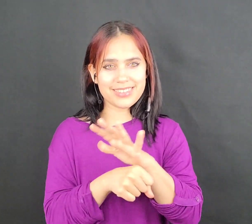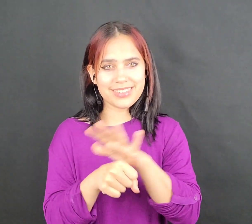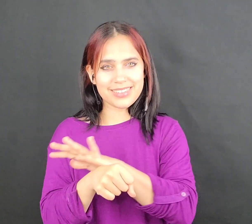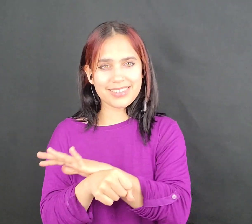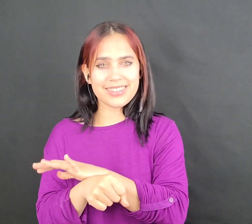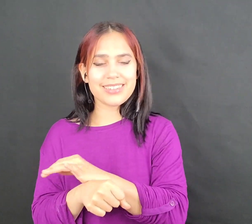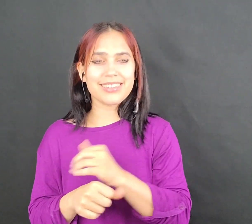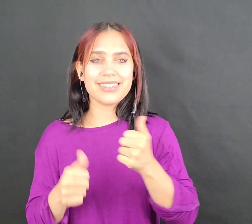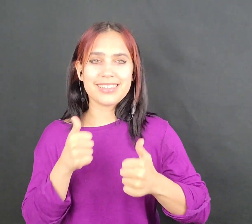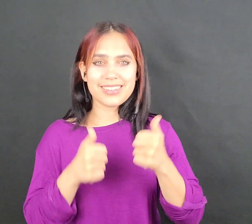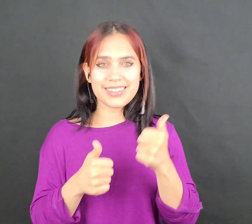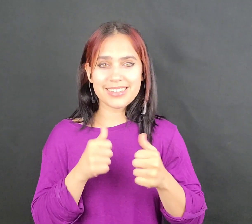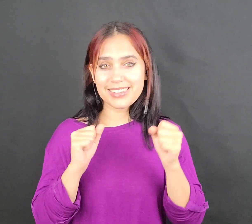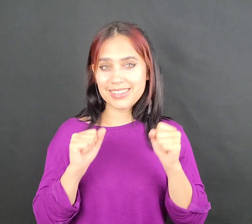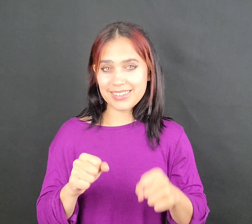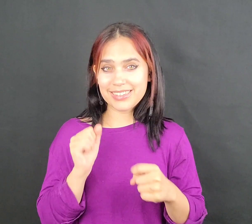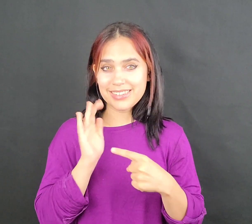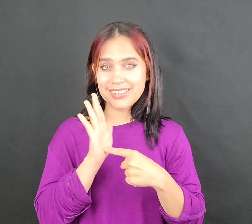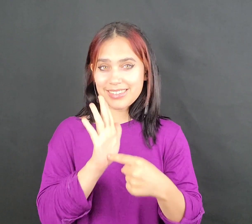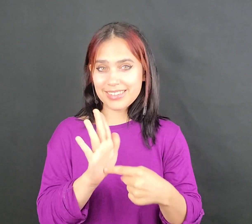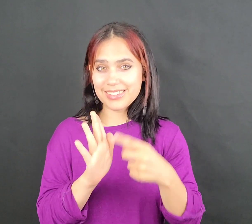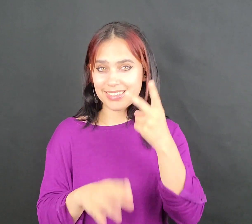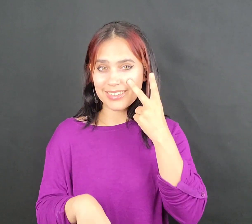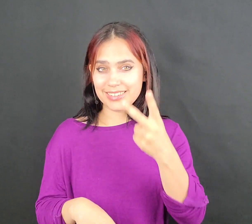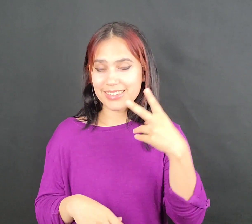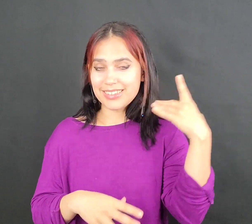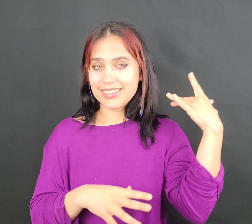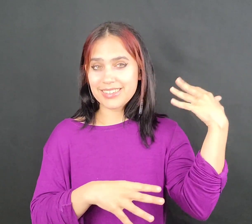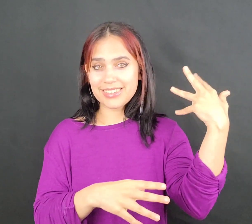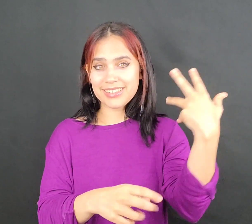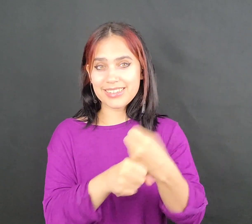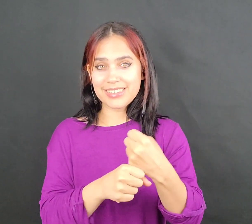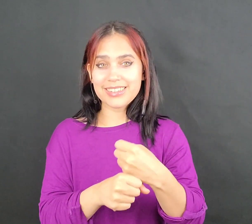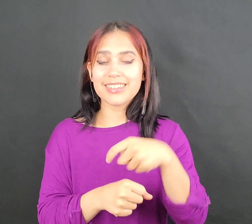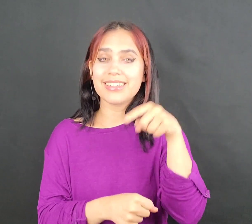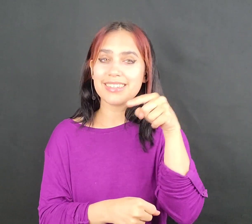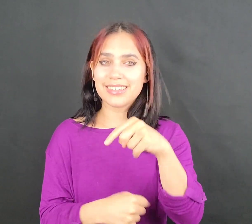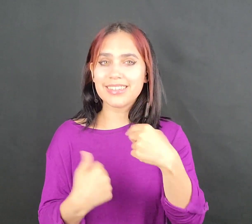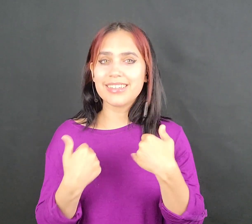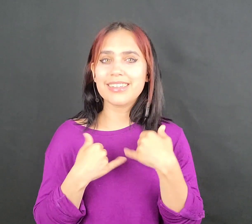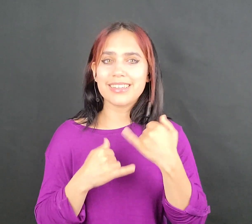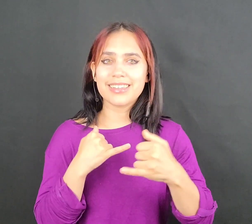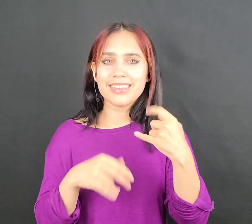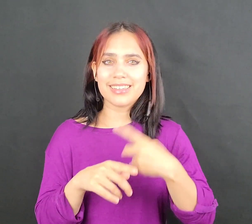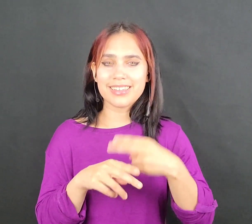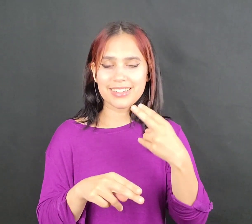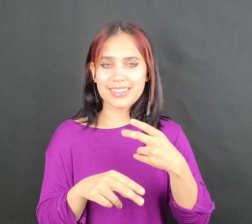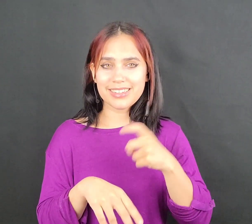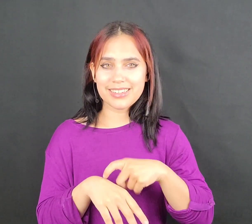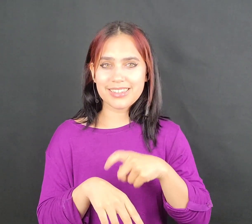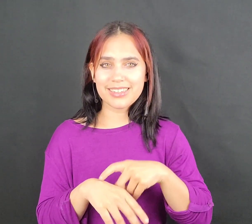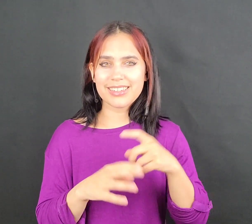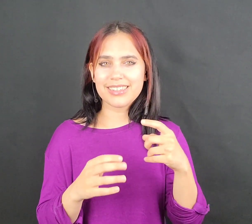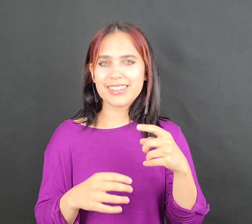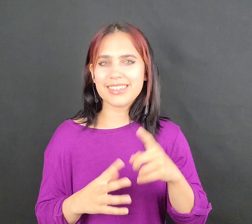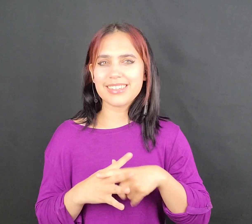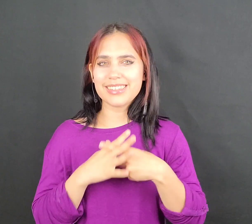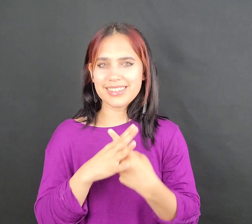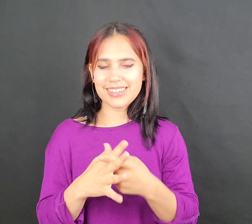year. All limestone stalactites begin with a single mineralized laden drop of water. When the drop falls,